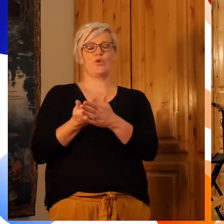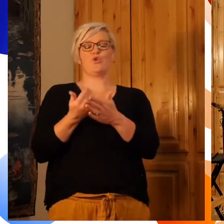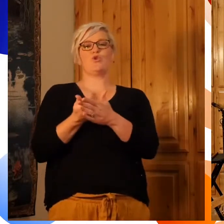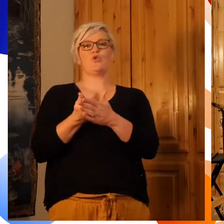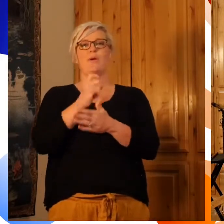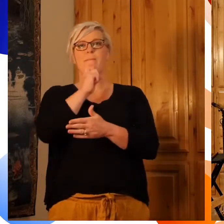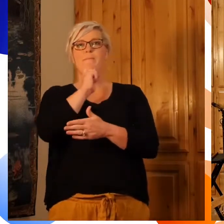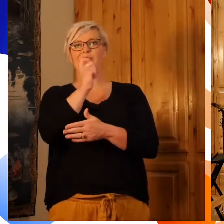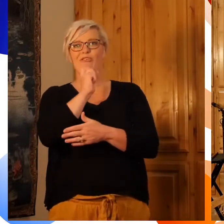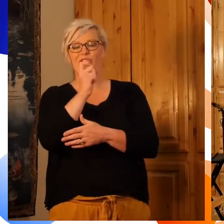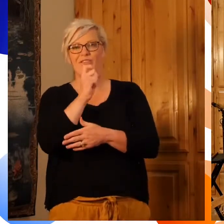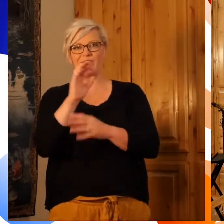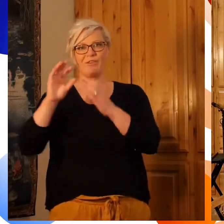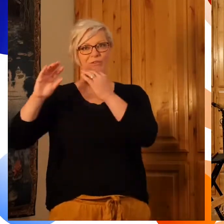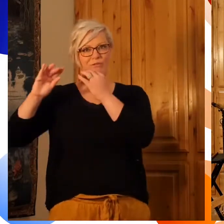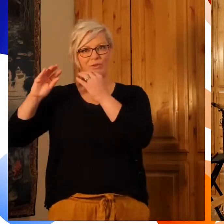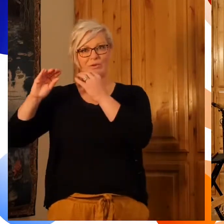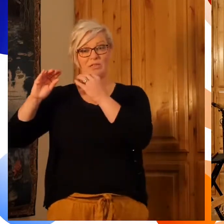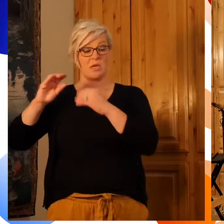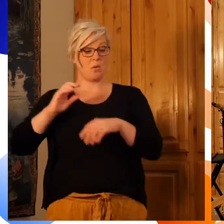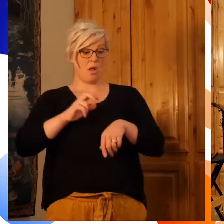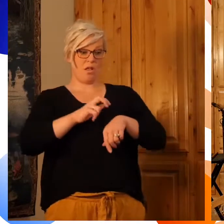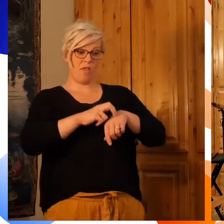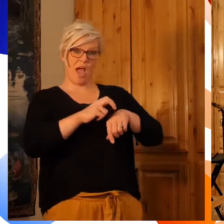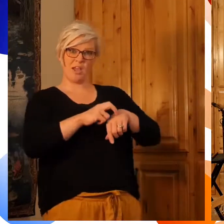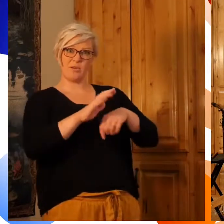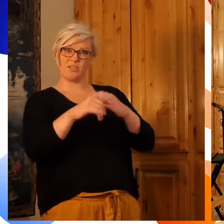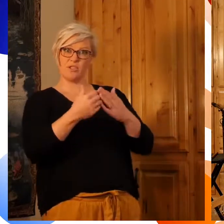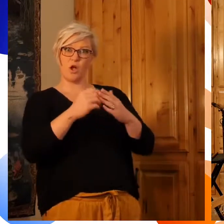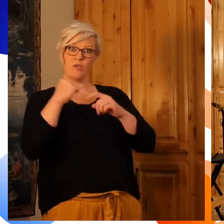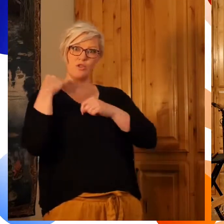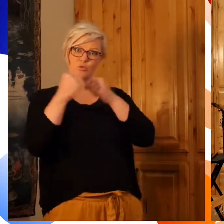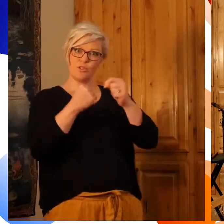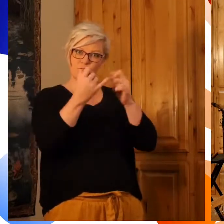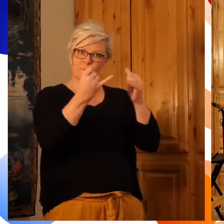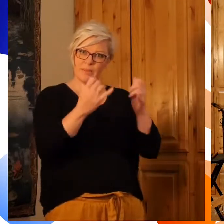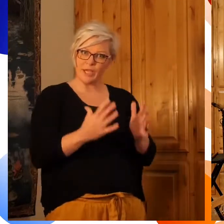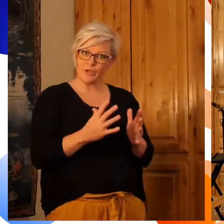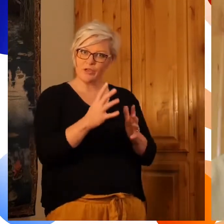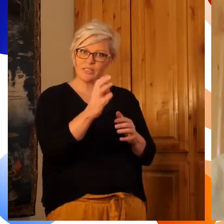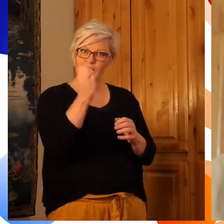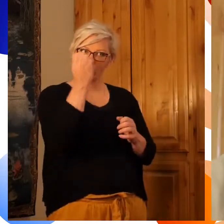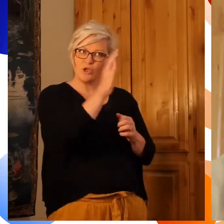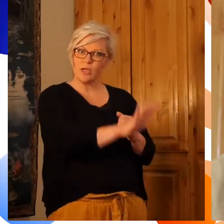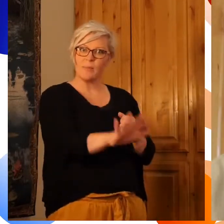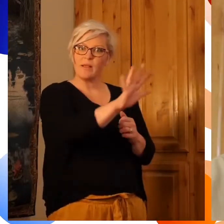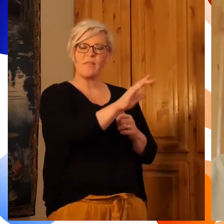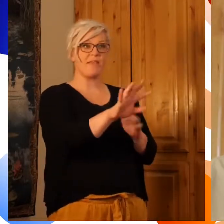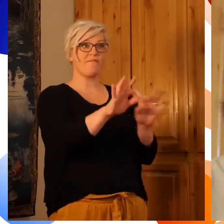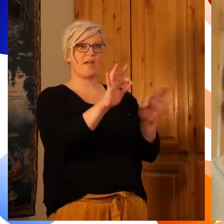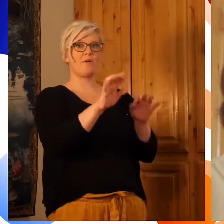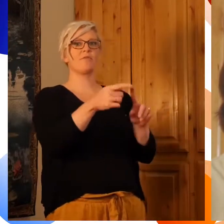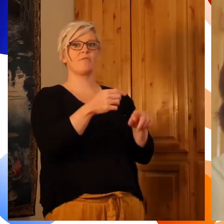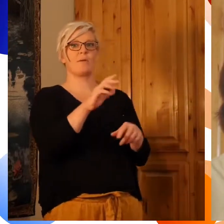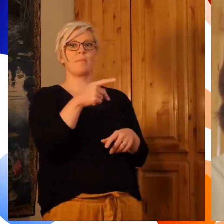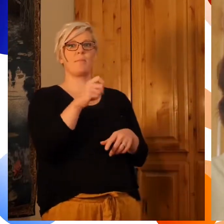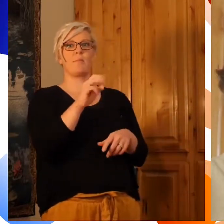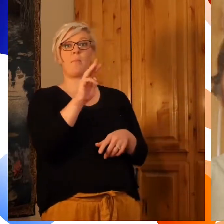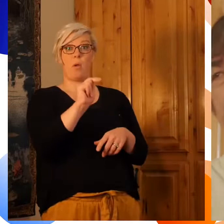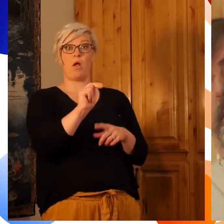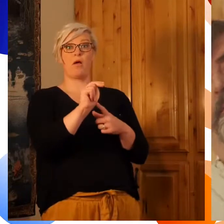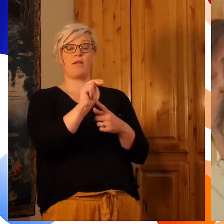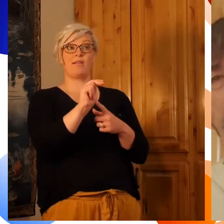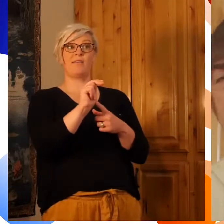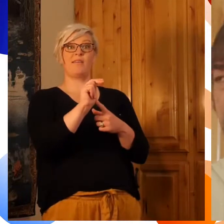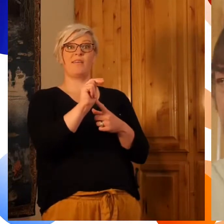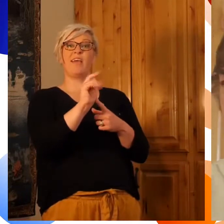the traditional players around Europe got these out of the pawn shop, and this became the traditional flute. And they